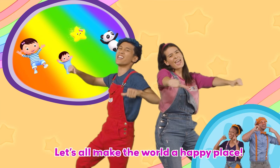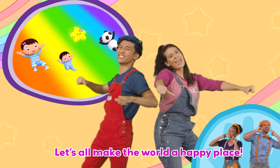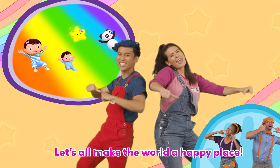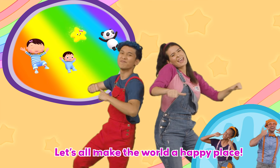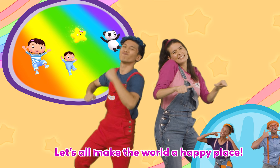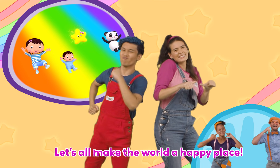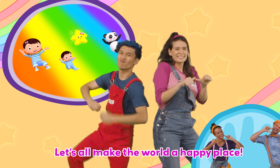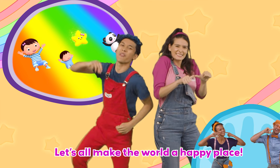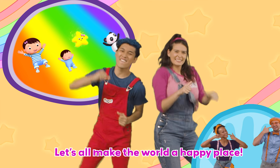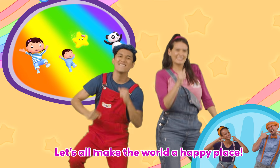place.